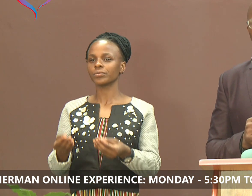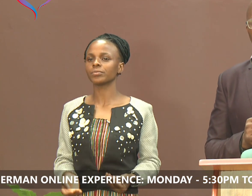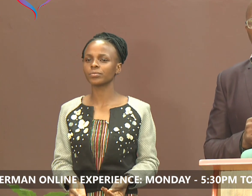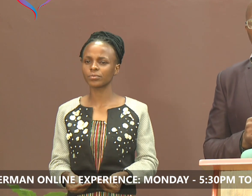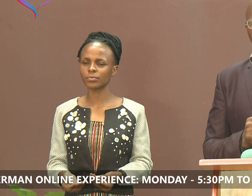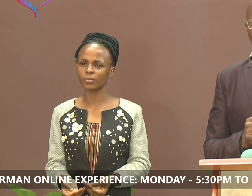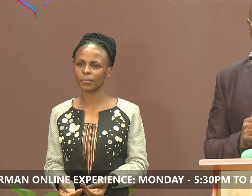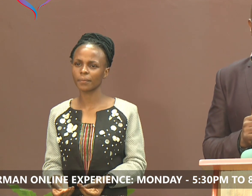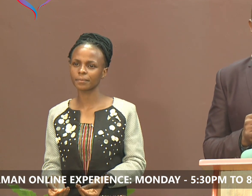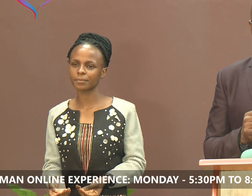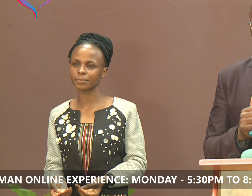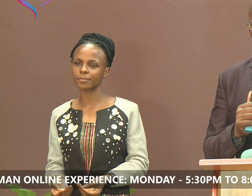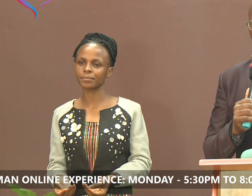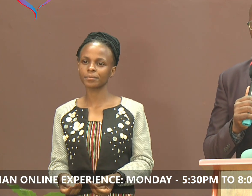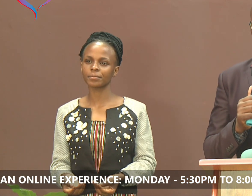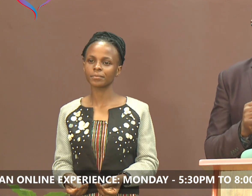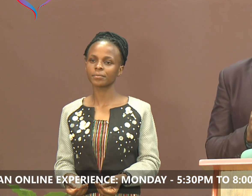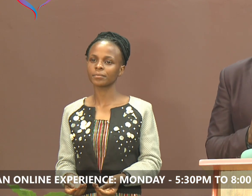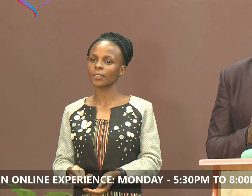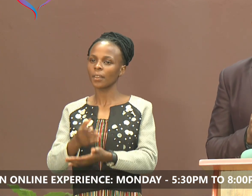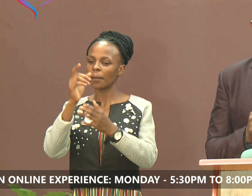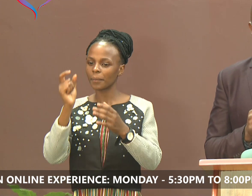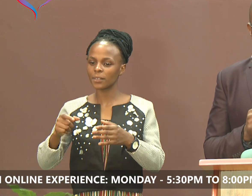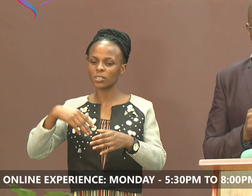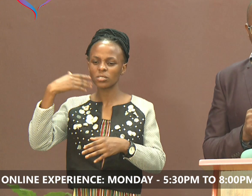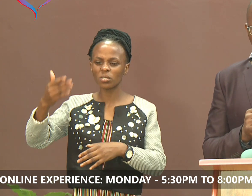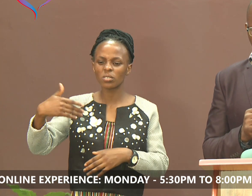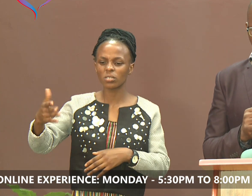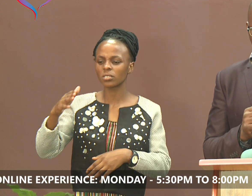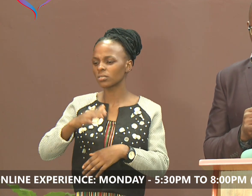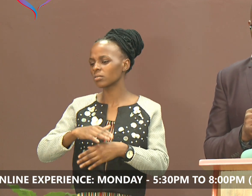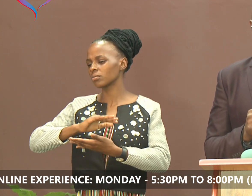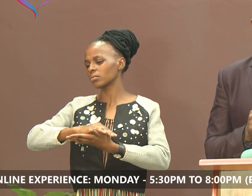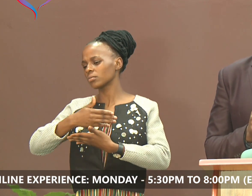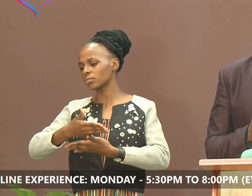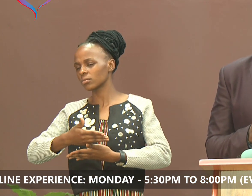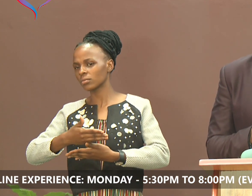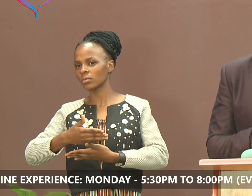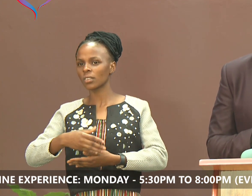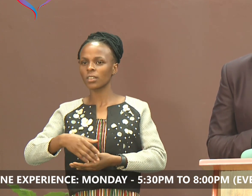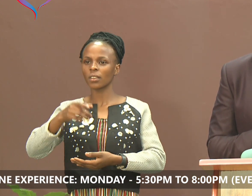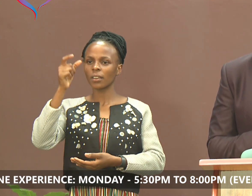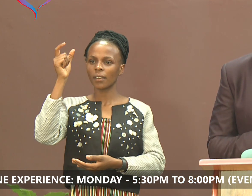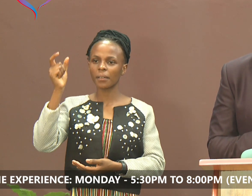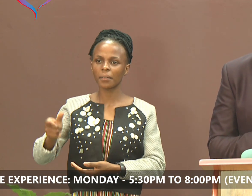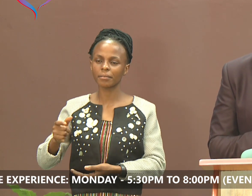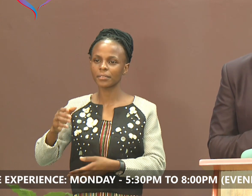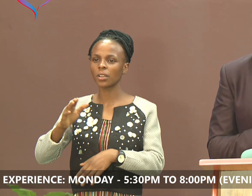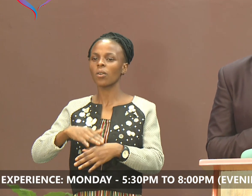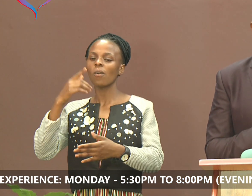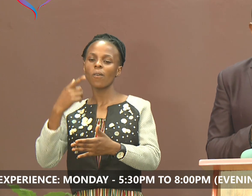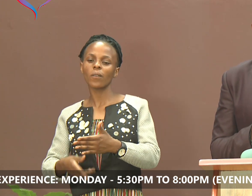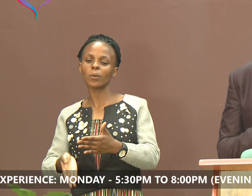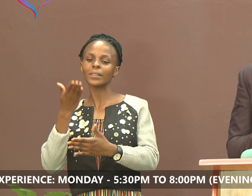obukuumi wansiwo. Again, someone is always on the computer. Waliyo nonga abera ku computer. Someone is always on the on